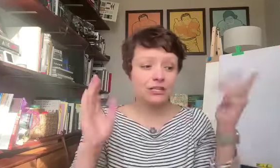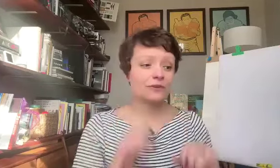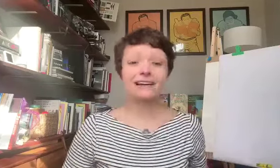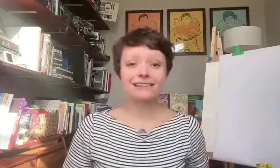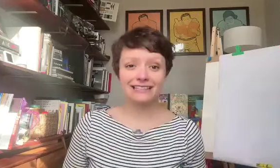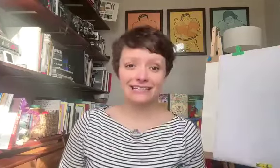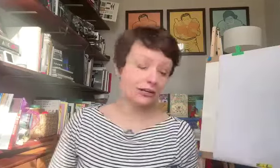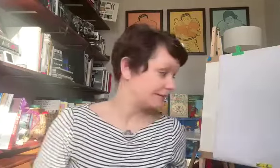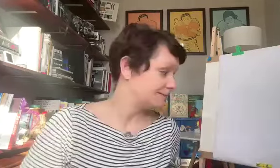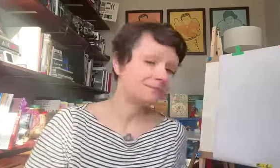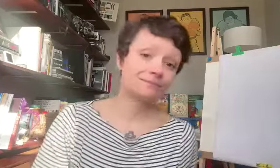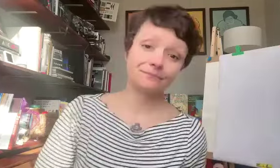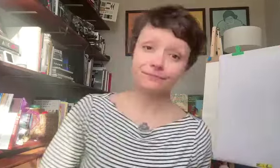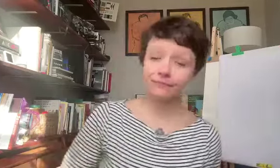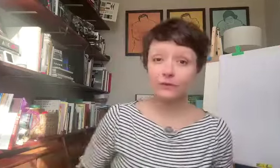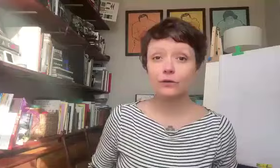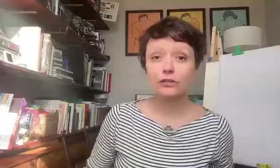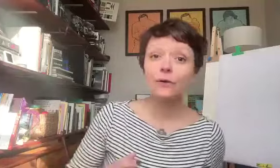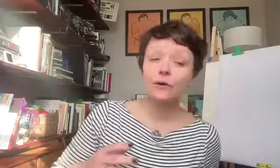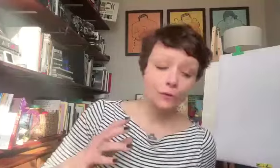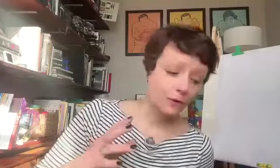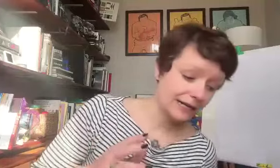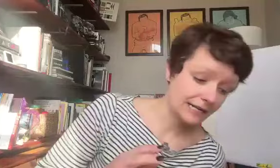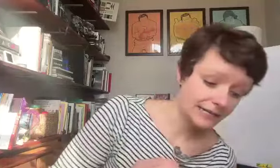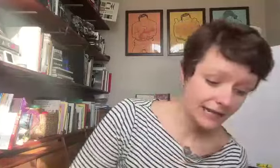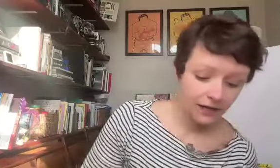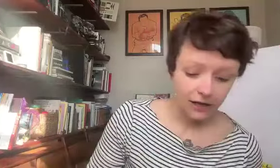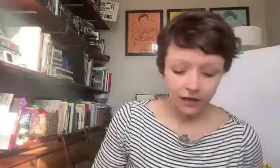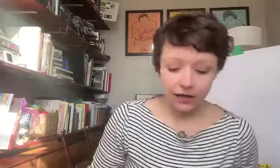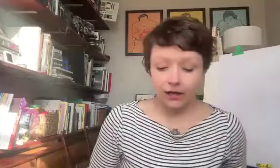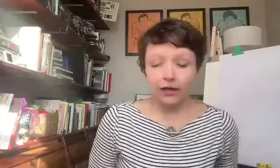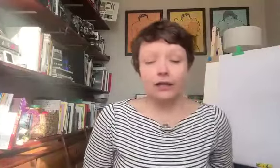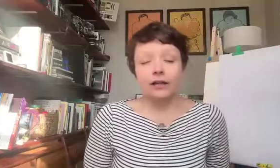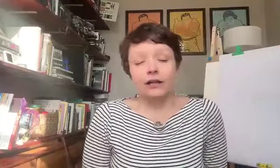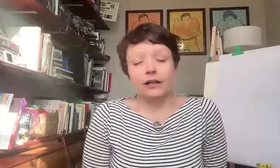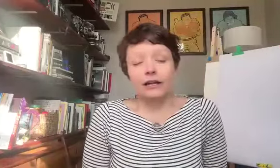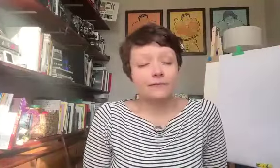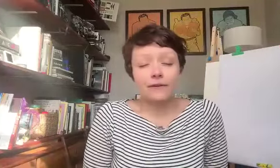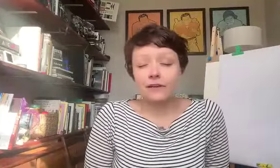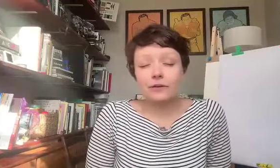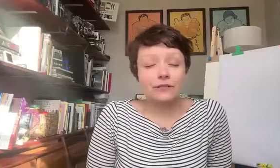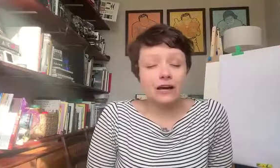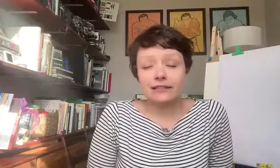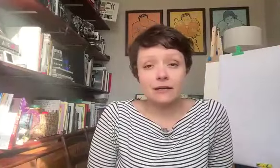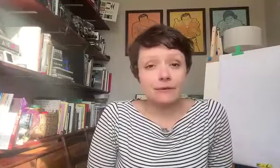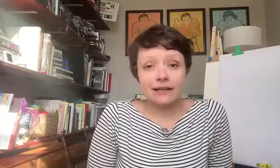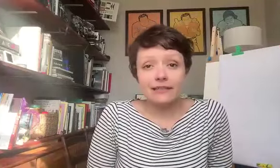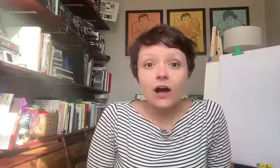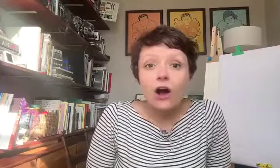with that, let's get started. So when we get done today, if you are talking to somebody and they say, oh